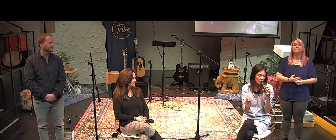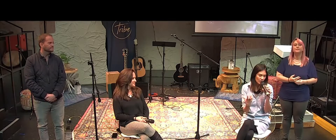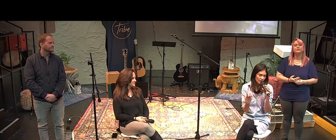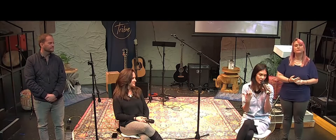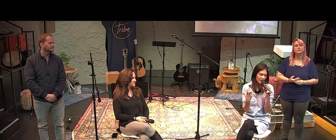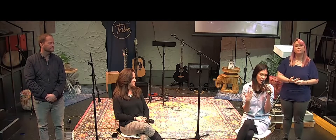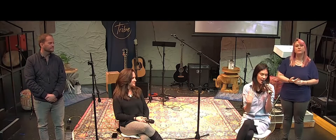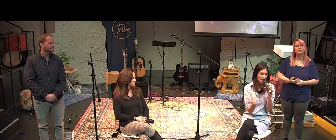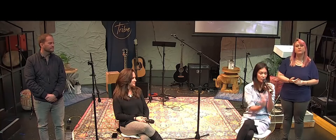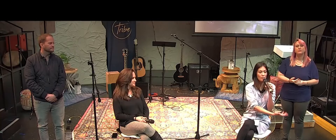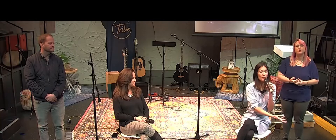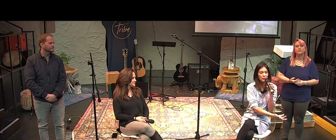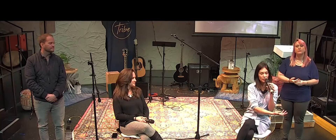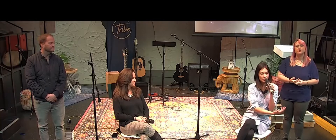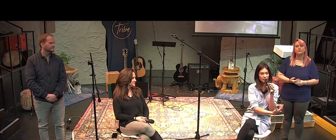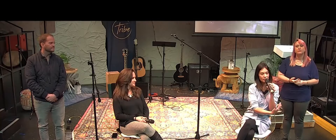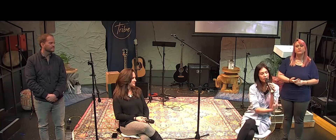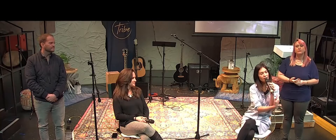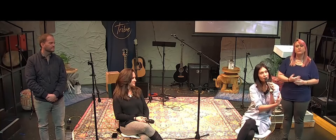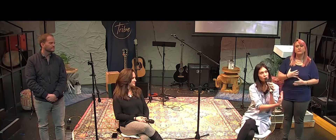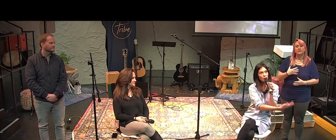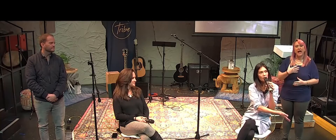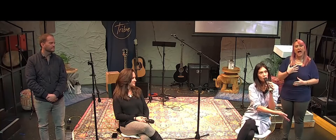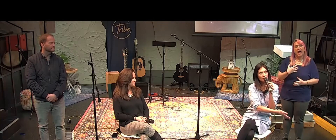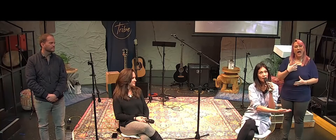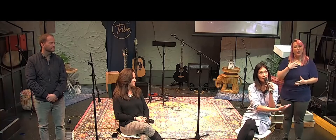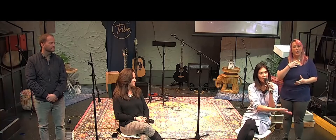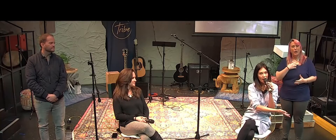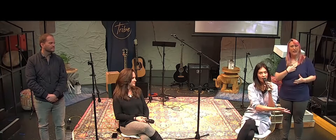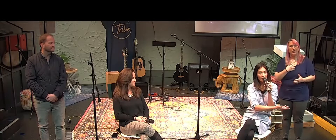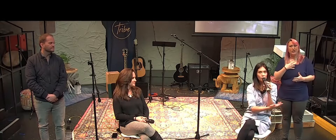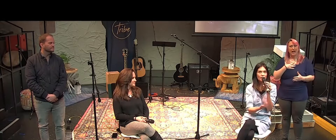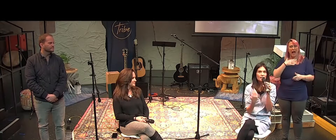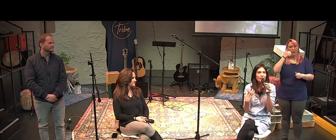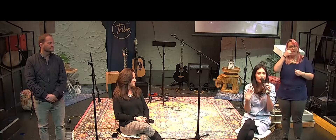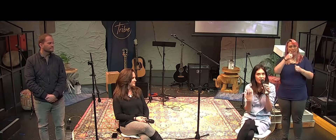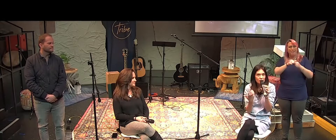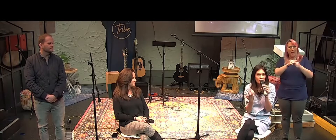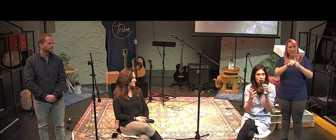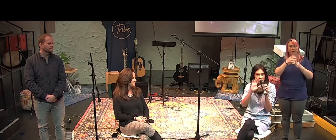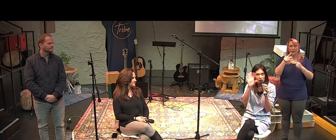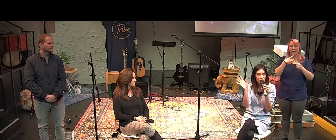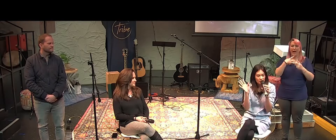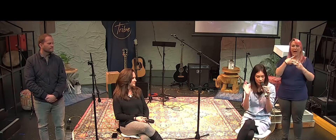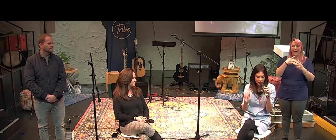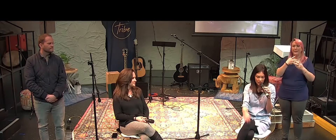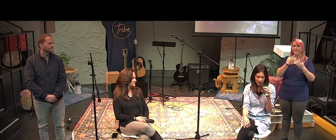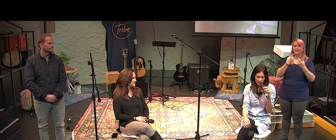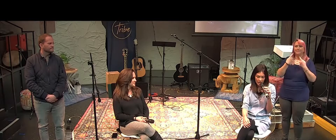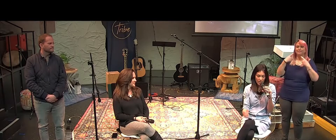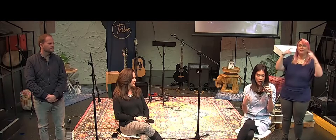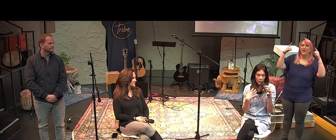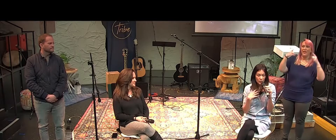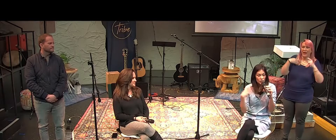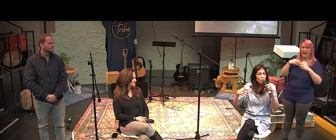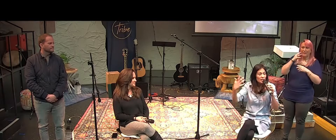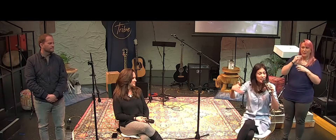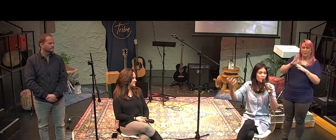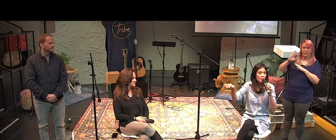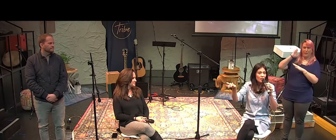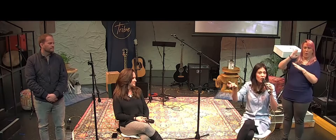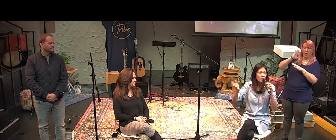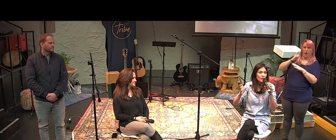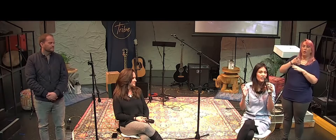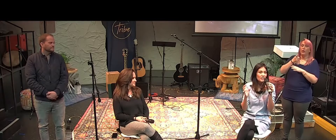I wish that I had remembered like the breakthrough that I had had, but it's a lot easier, and maybe you guys can relate, when you